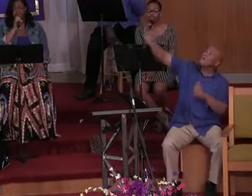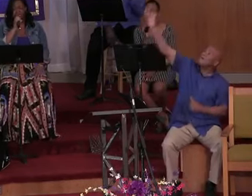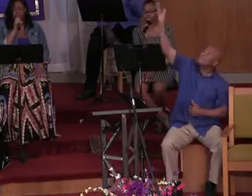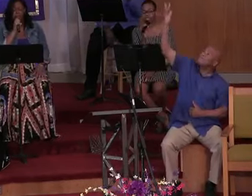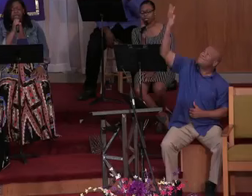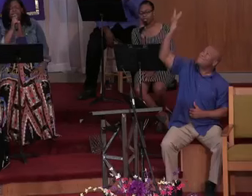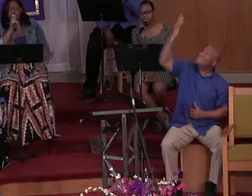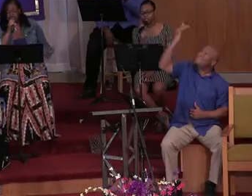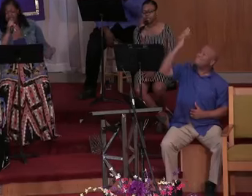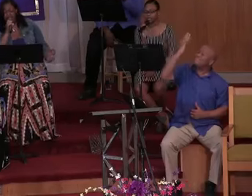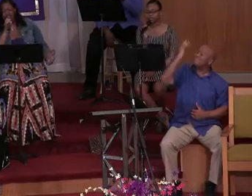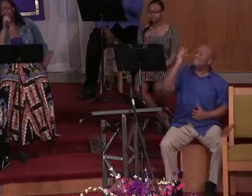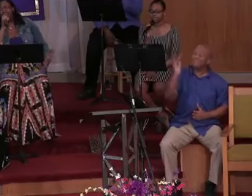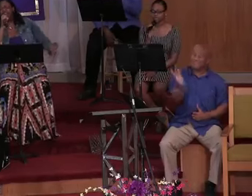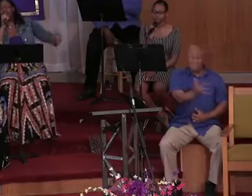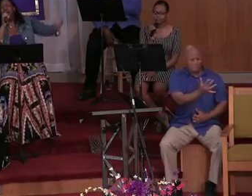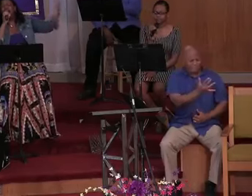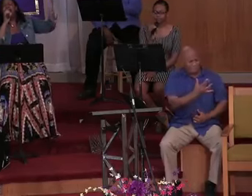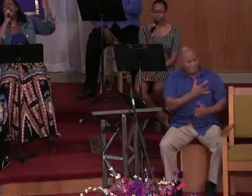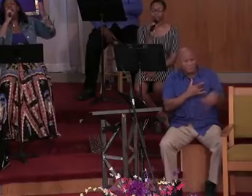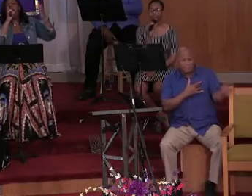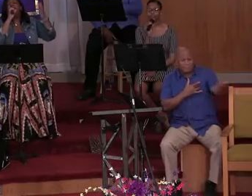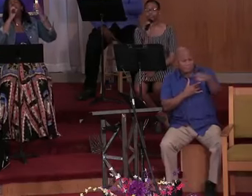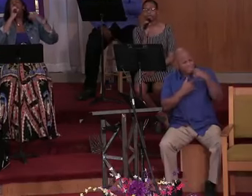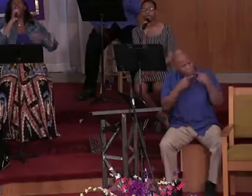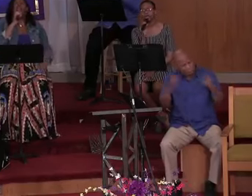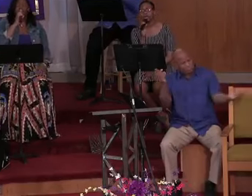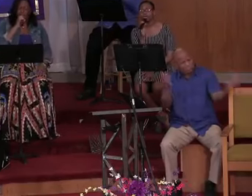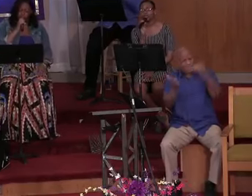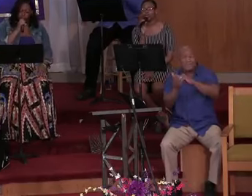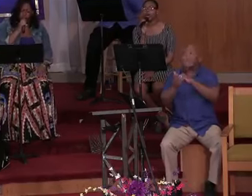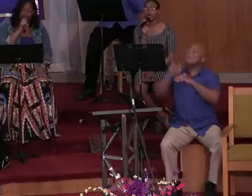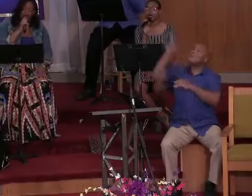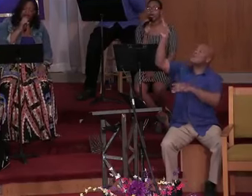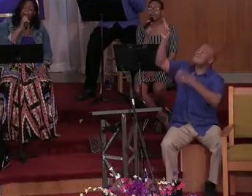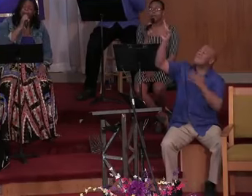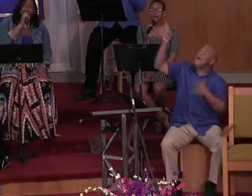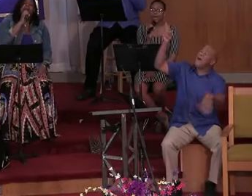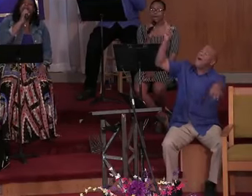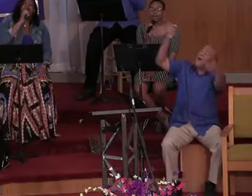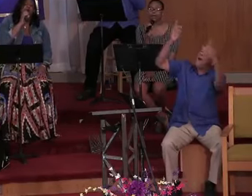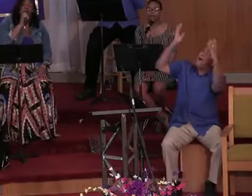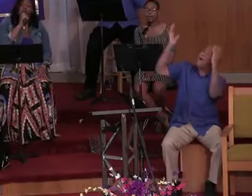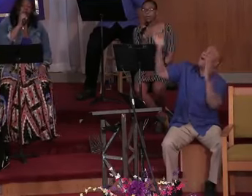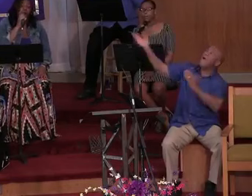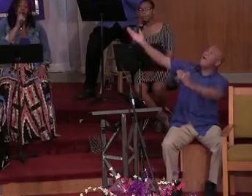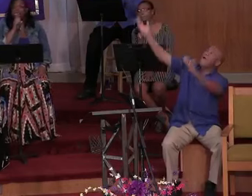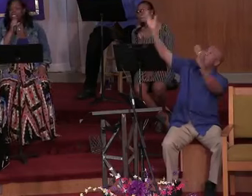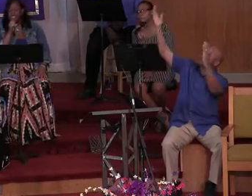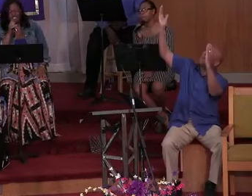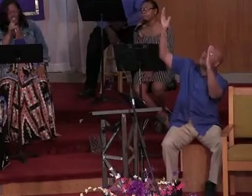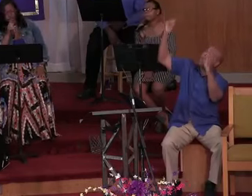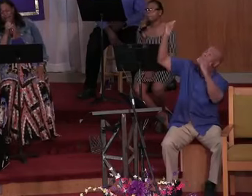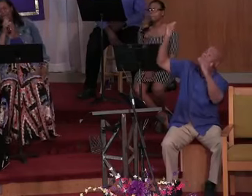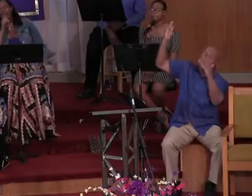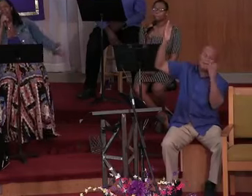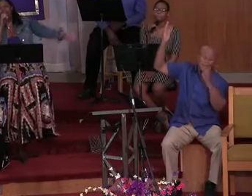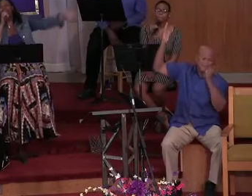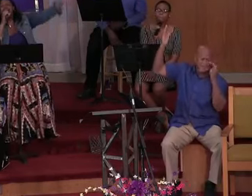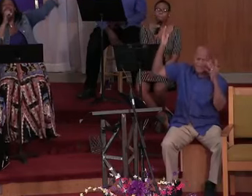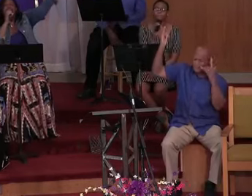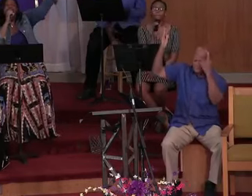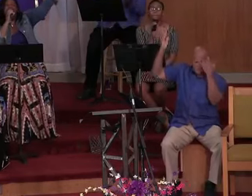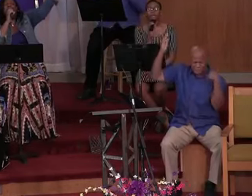me. Declare it again. You are my hope. You are my hope. Yes, you are God.